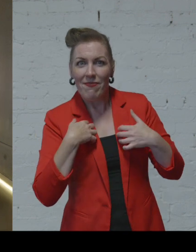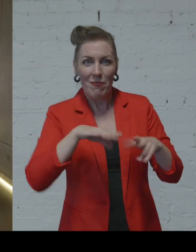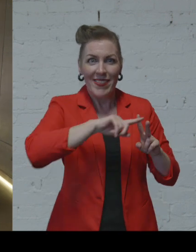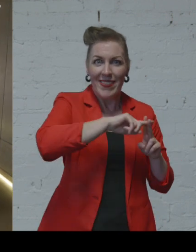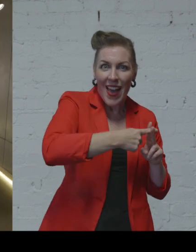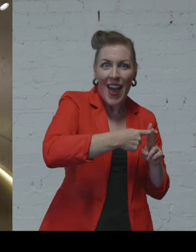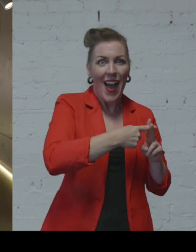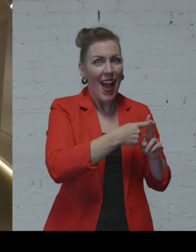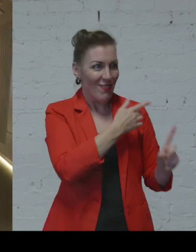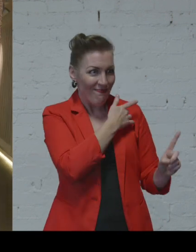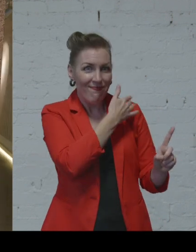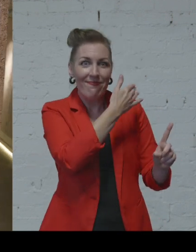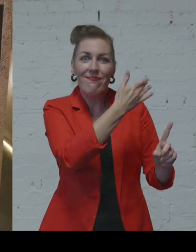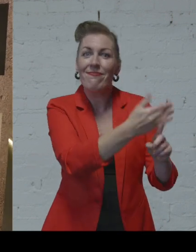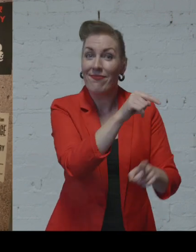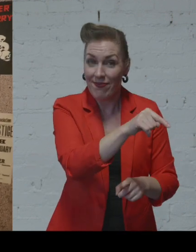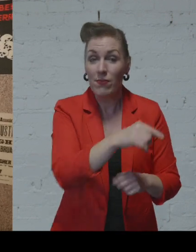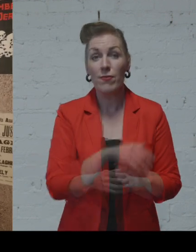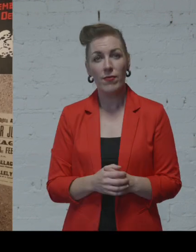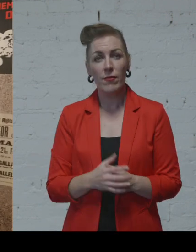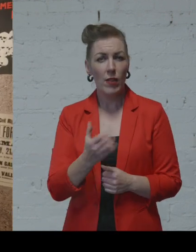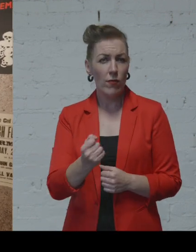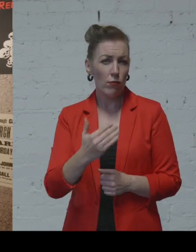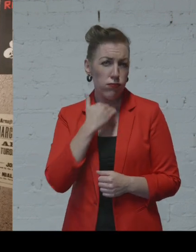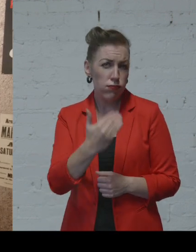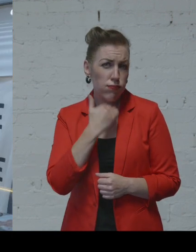have large type with a minimum of a 16 point.